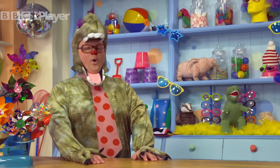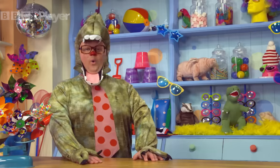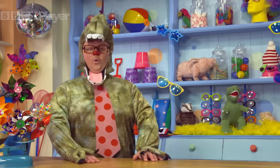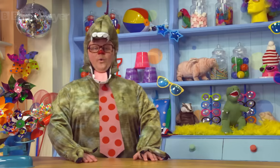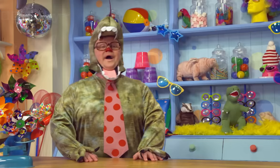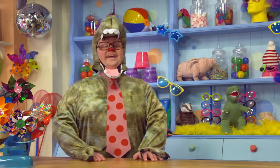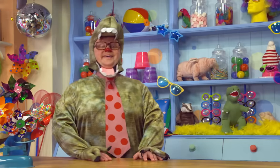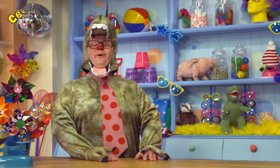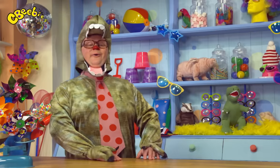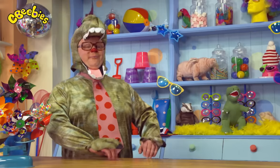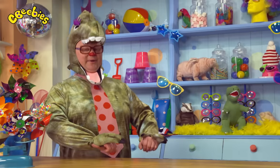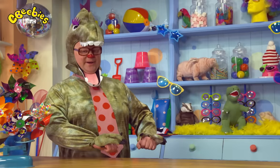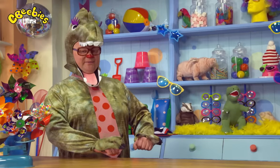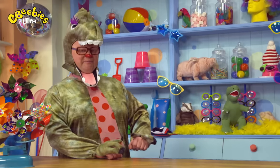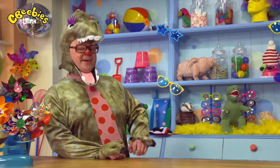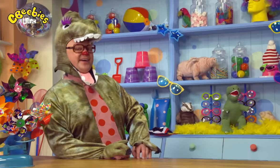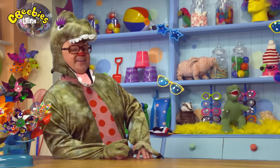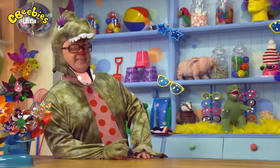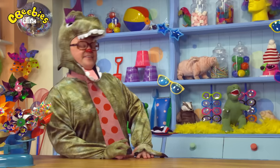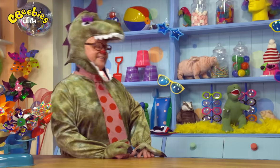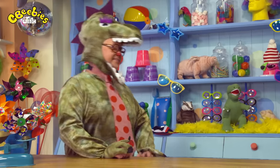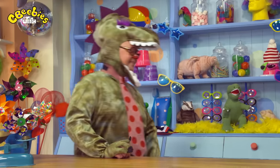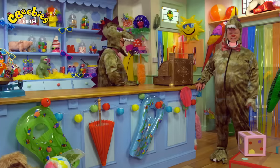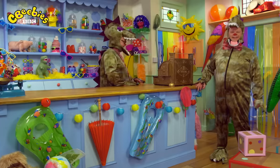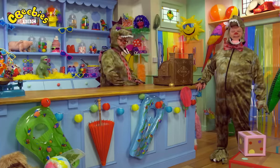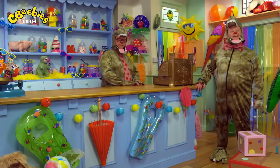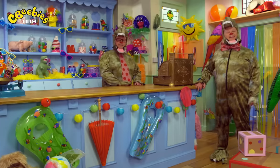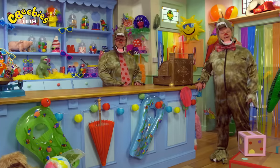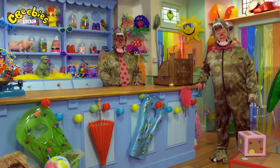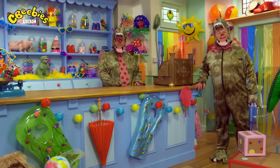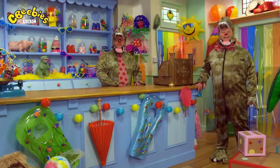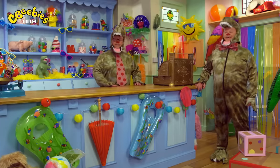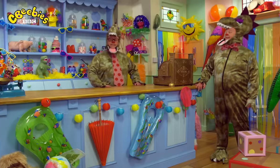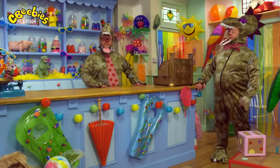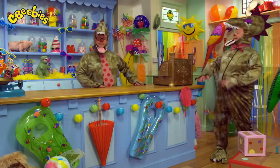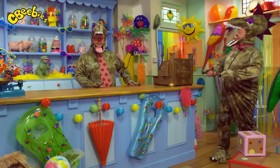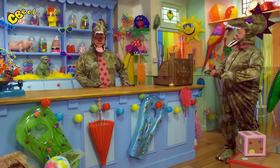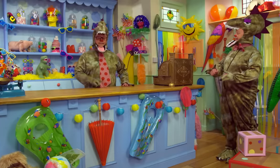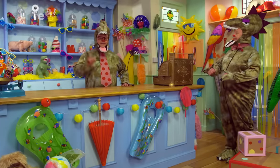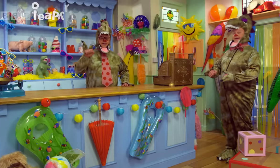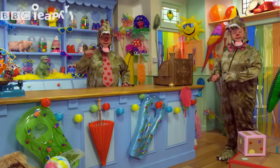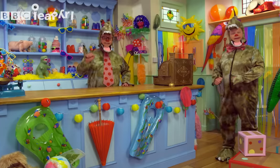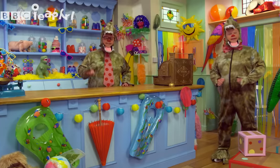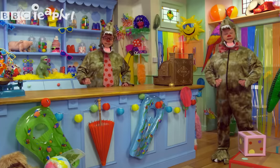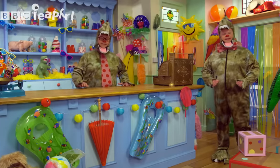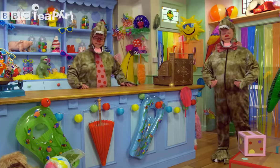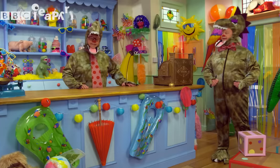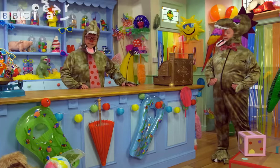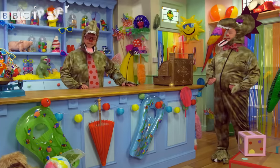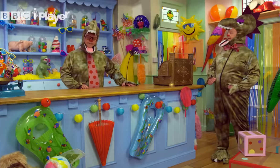Woohoo! Oh, you're welcome. Before you go, Shopkeeper Tumble, yes? Please can you show us the sign